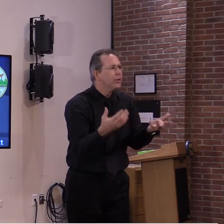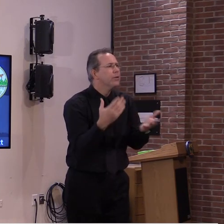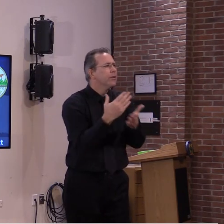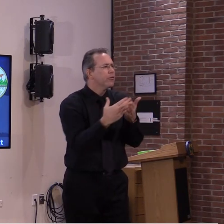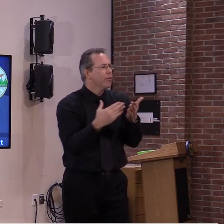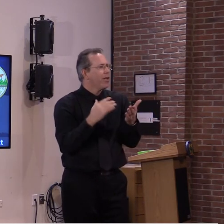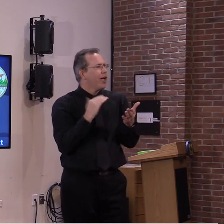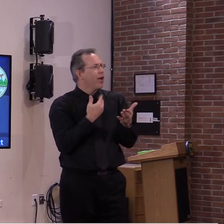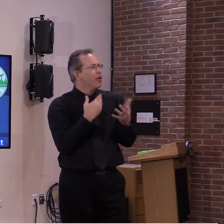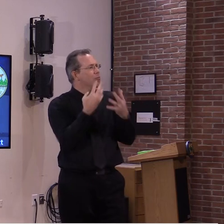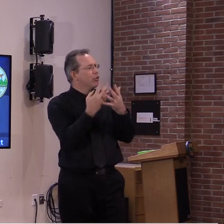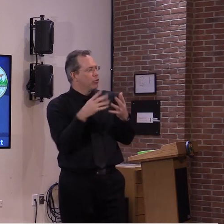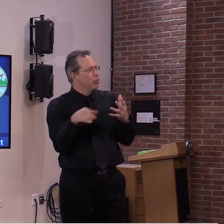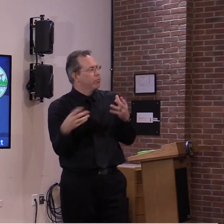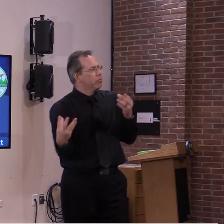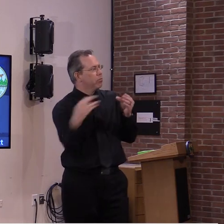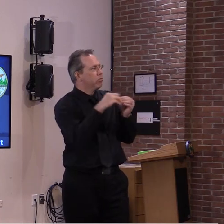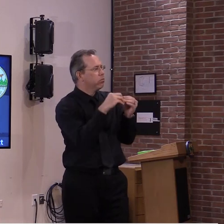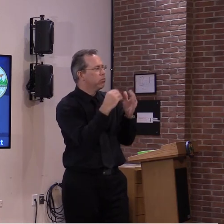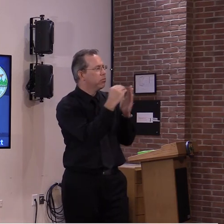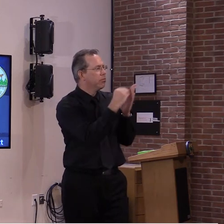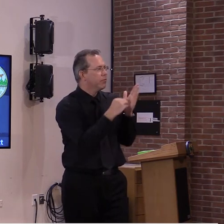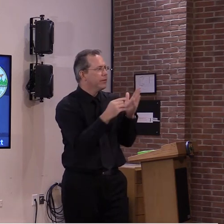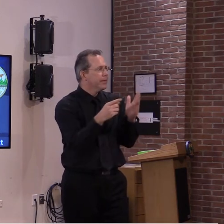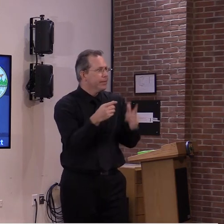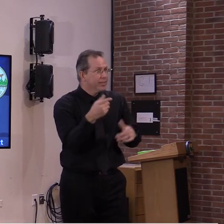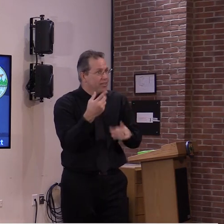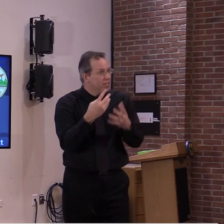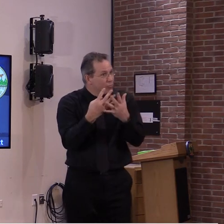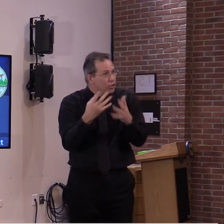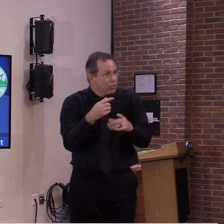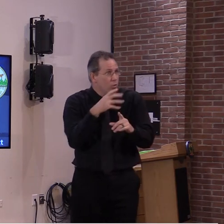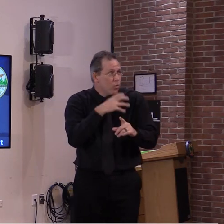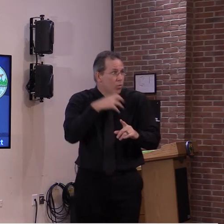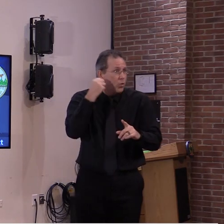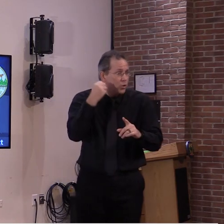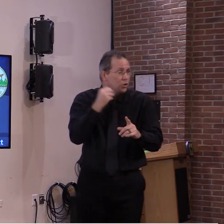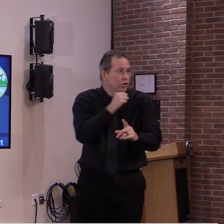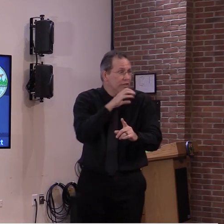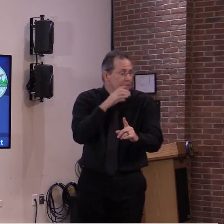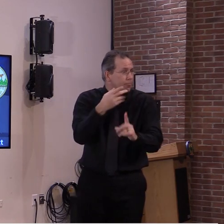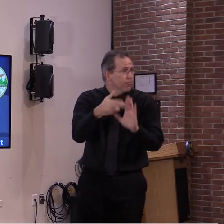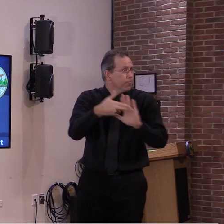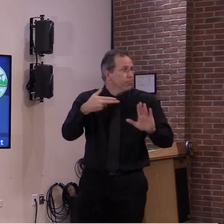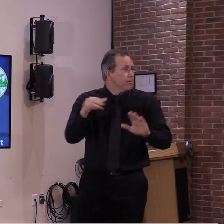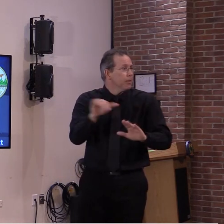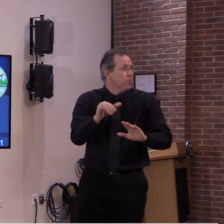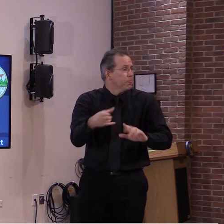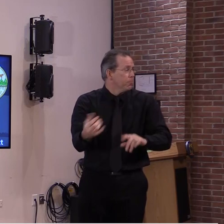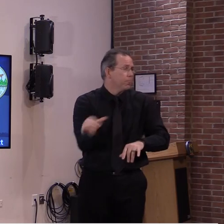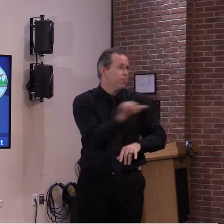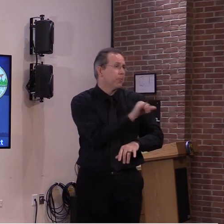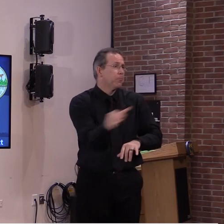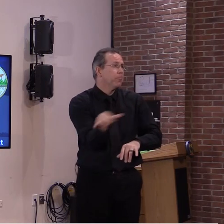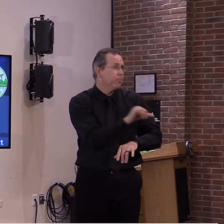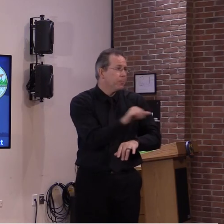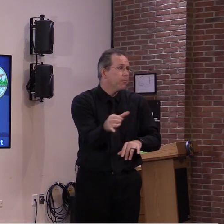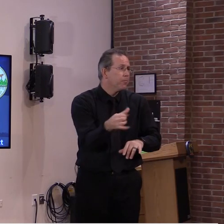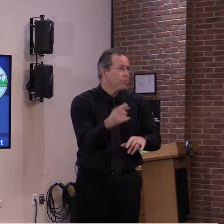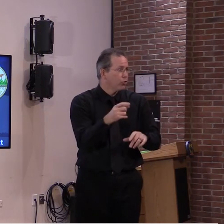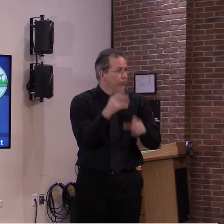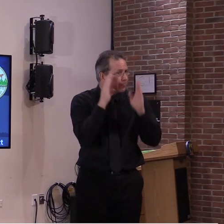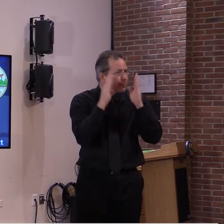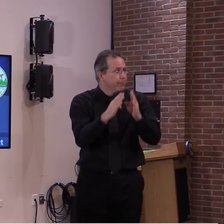had more of a geriatric component to them, trying to attend to the special needs of